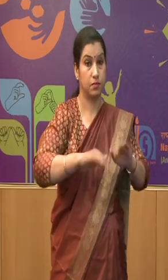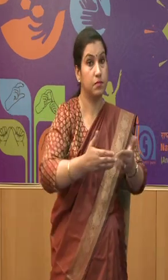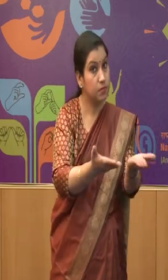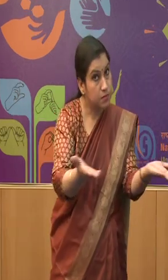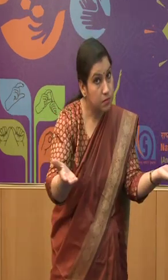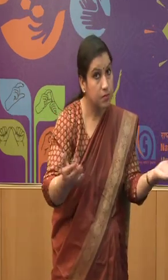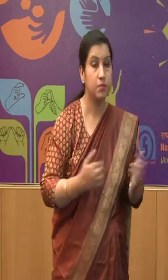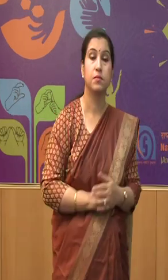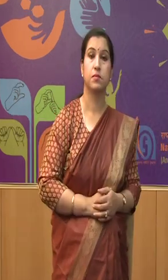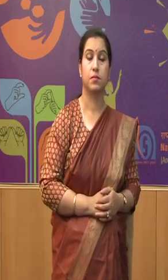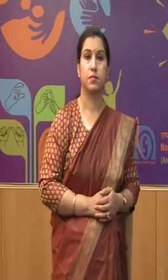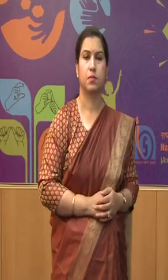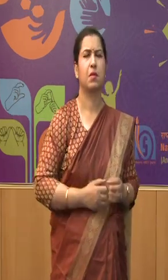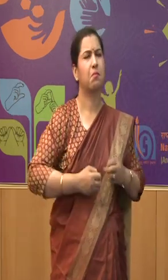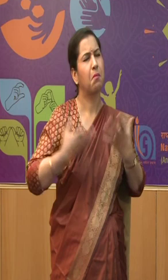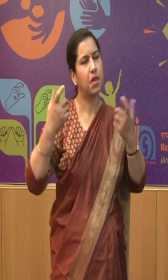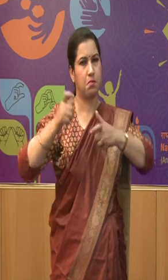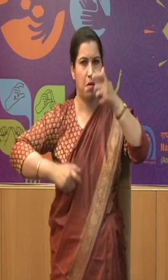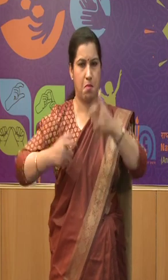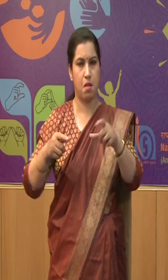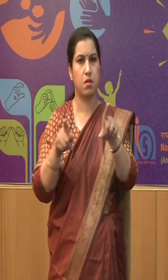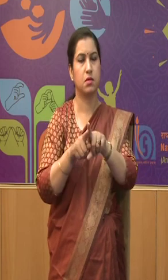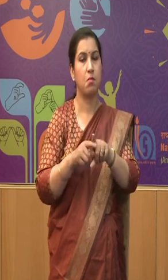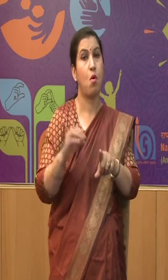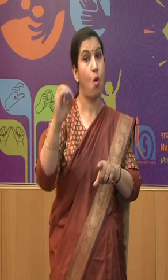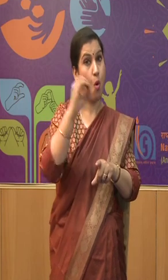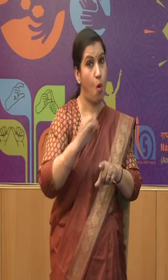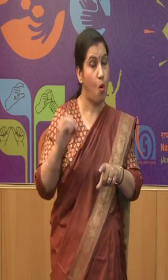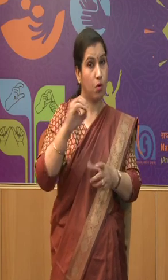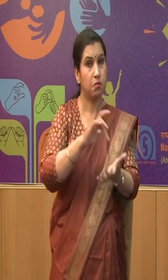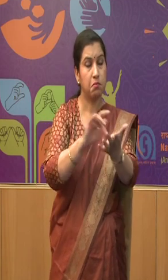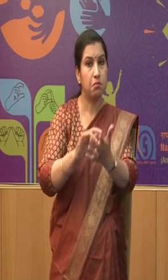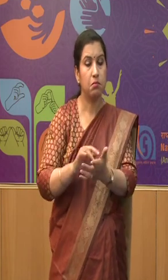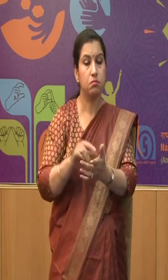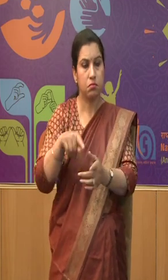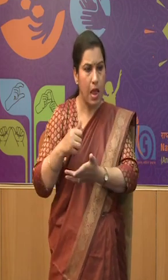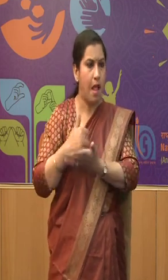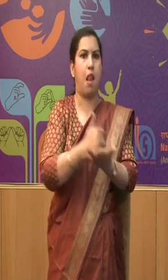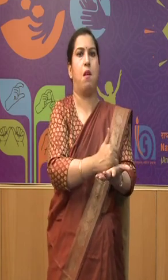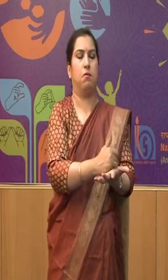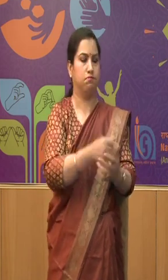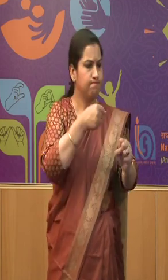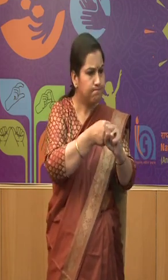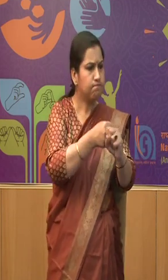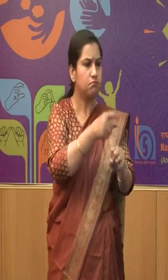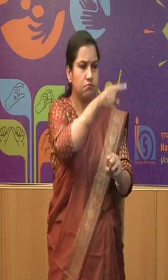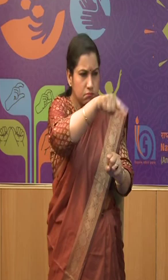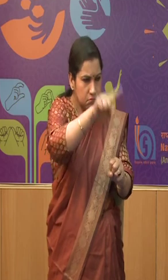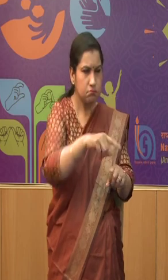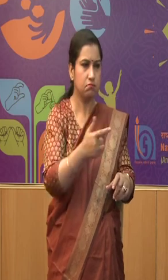Learners, many people and organizations came forward to fight against this social